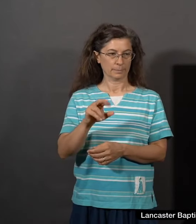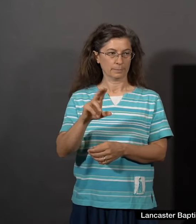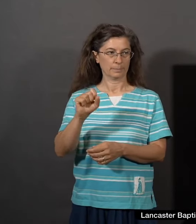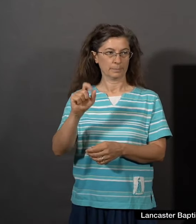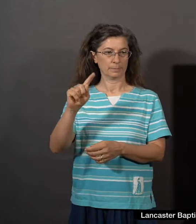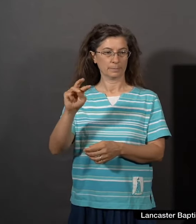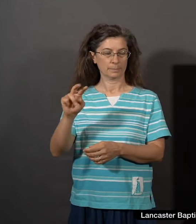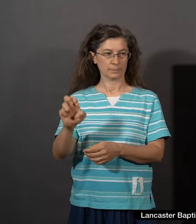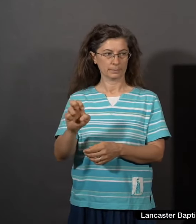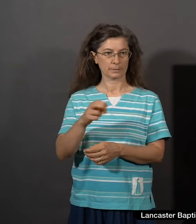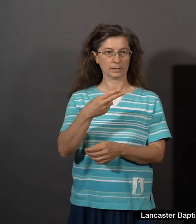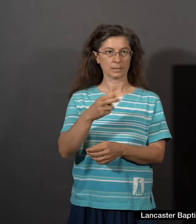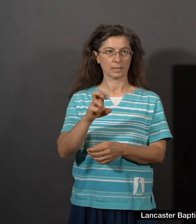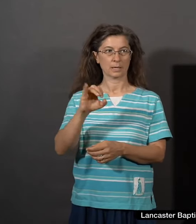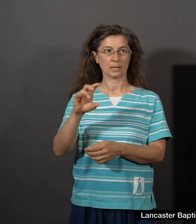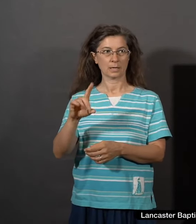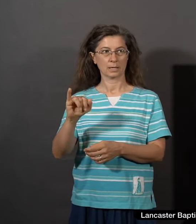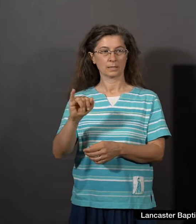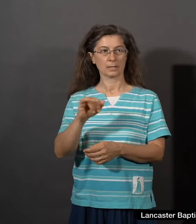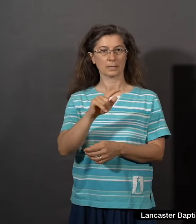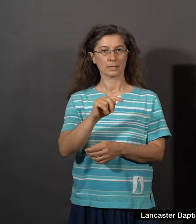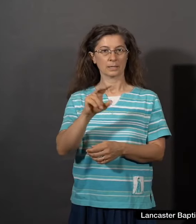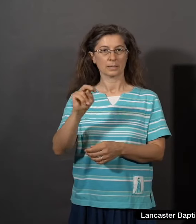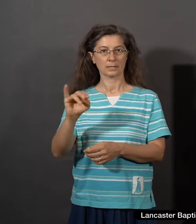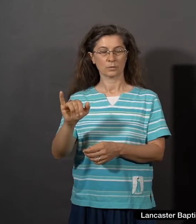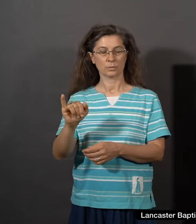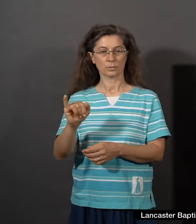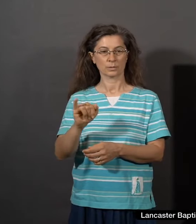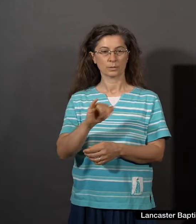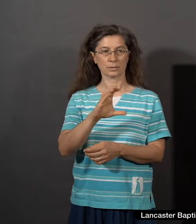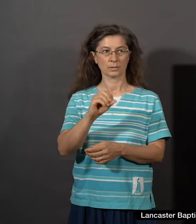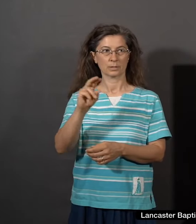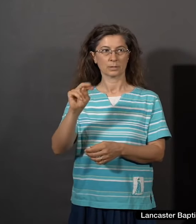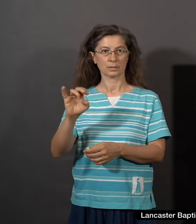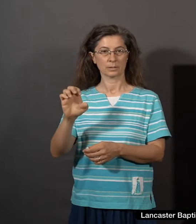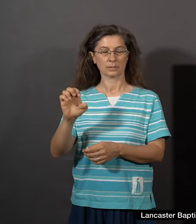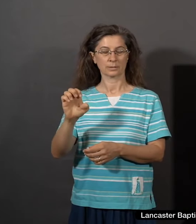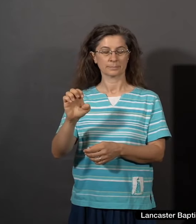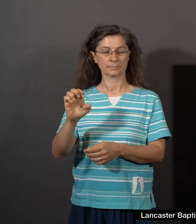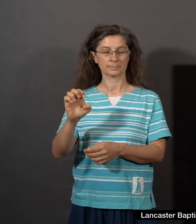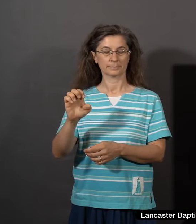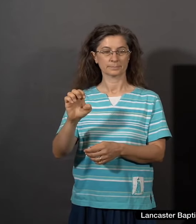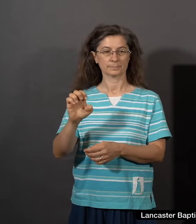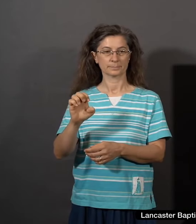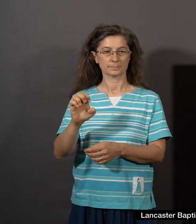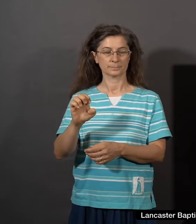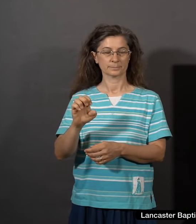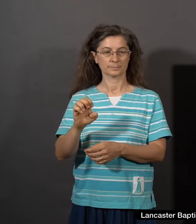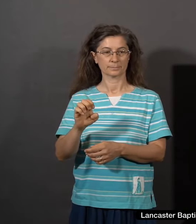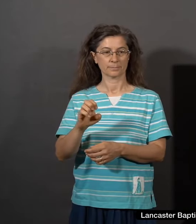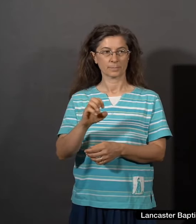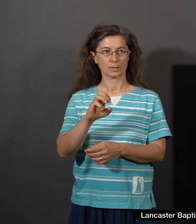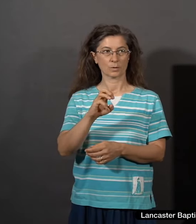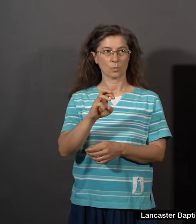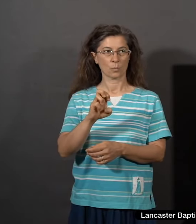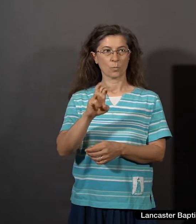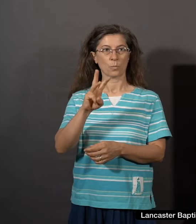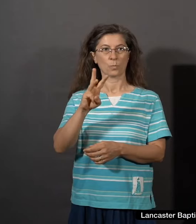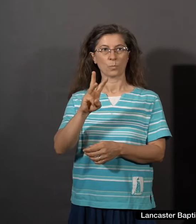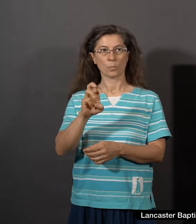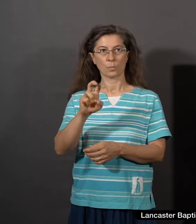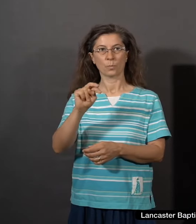savage heidi haynes tony ortiz uh connie beg um wendy and slade carizoso